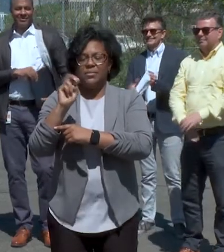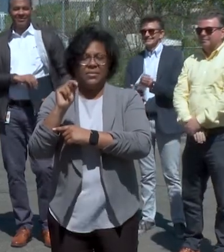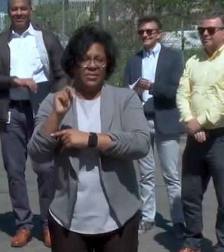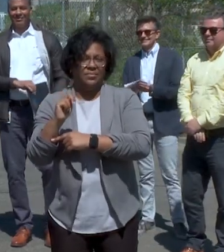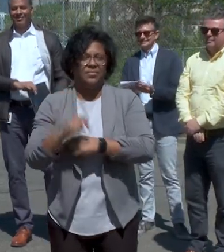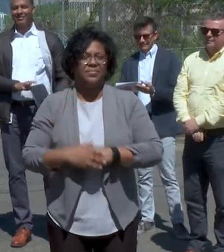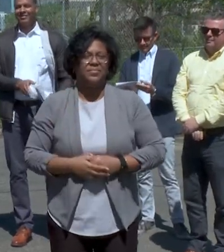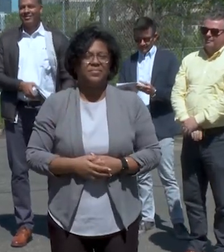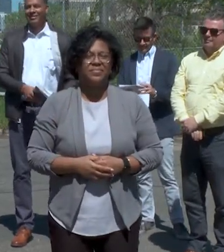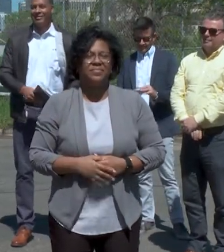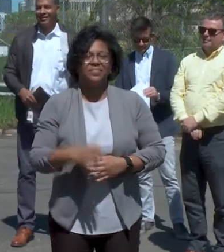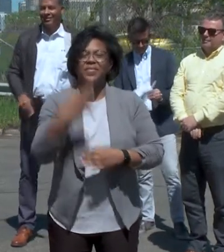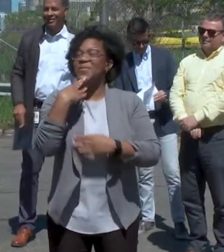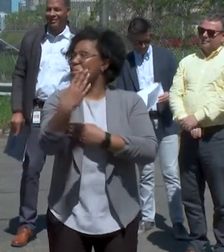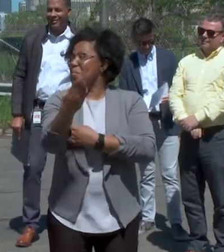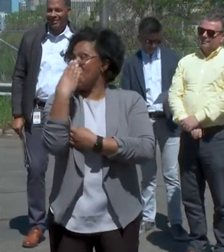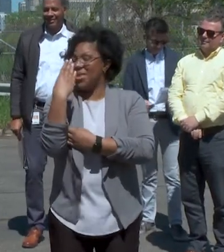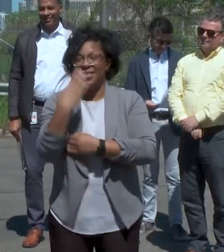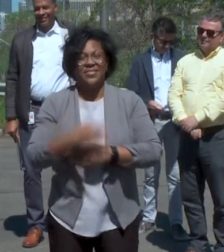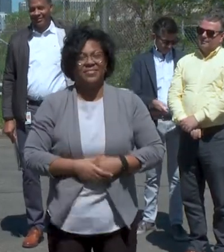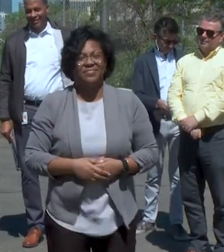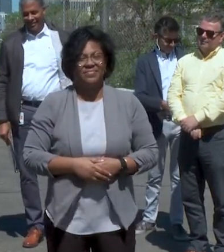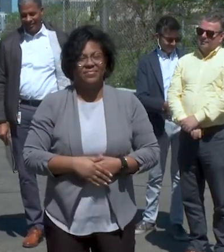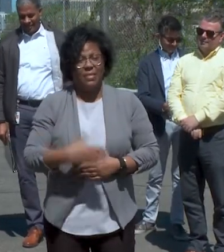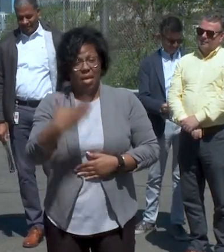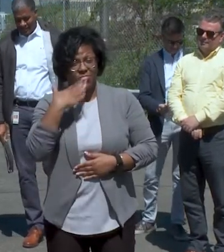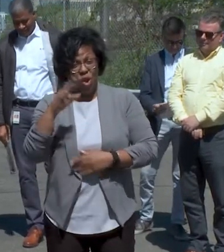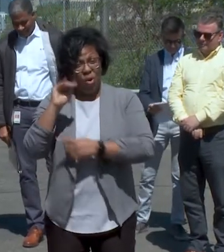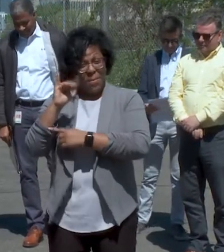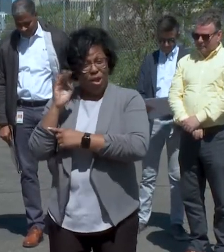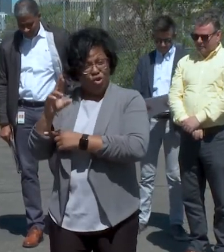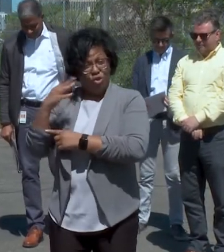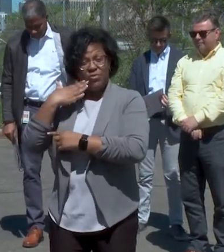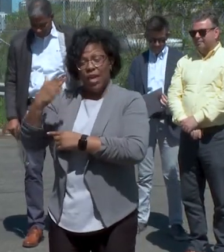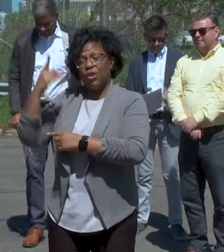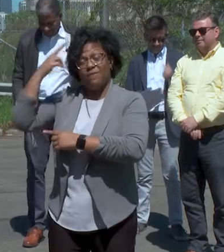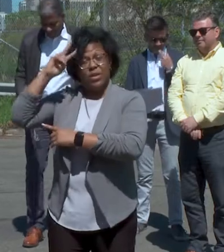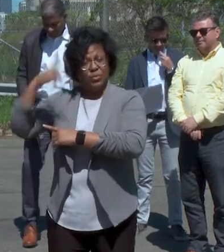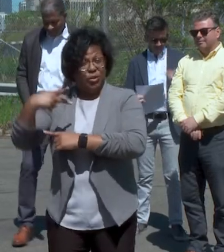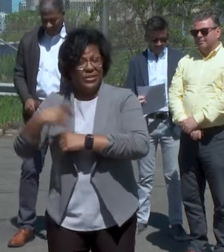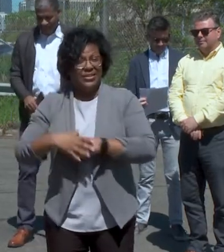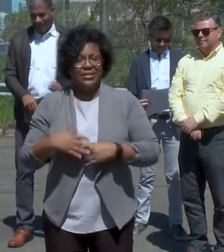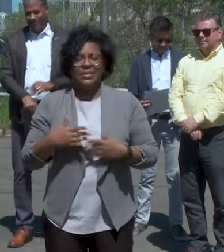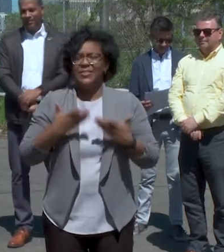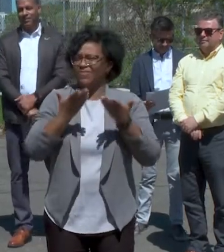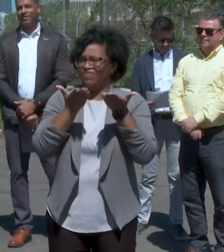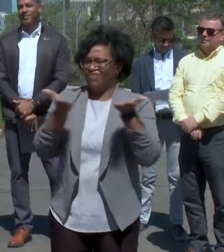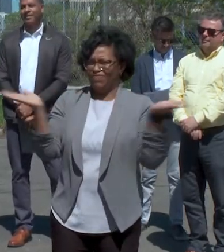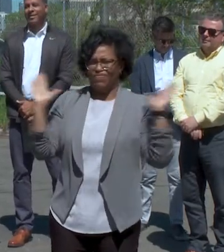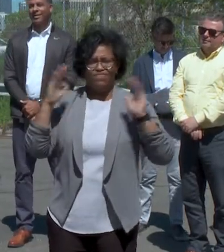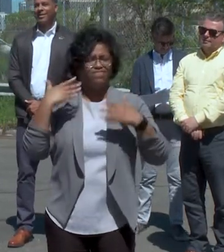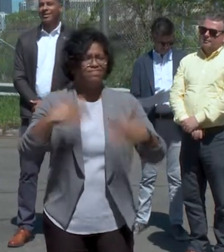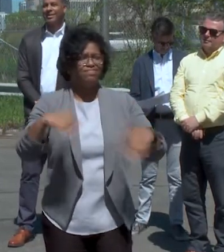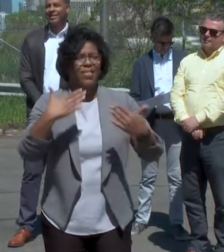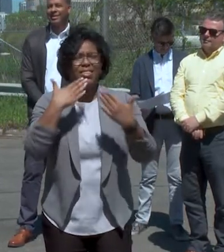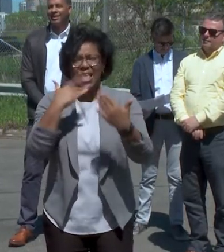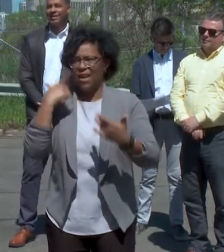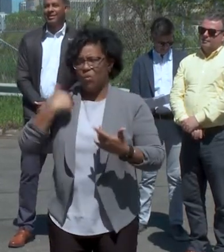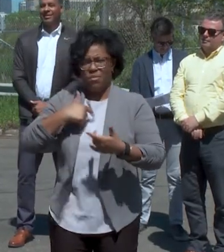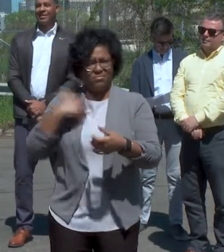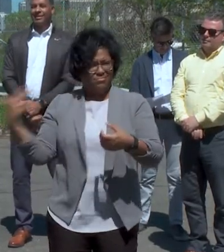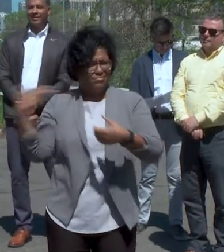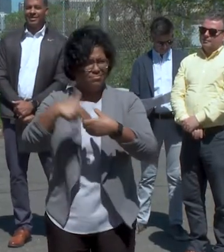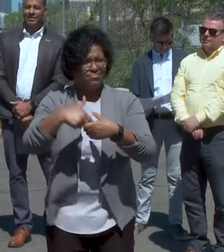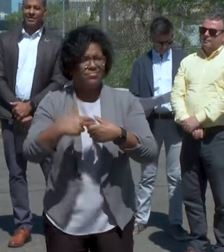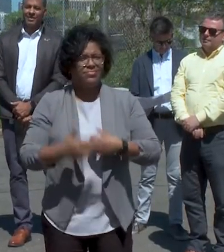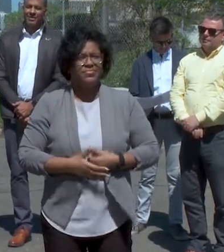Good morning. Thank you, Mr. Mayor, and thank you, Council Vice President, and everyone here that has joined us today. I